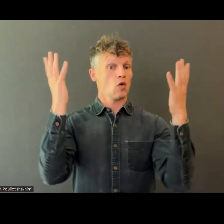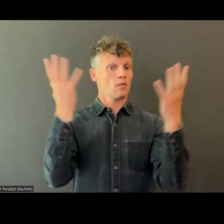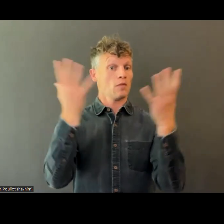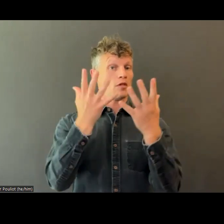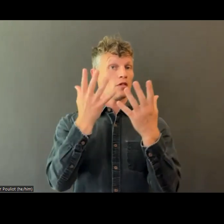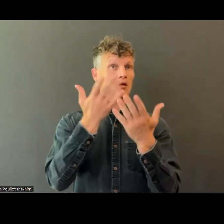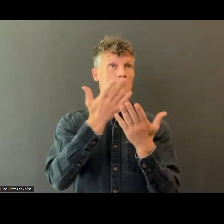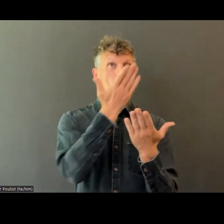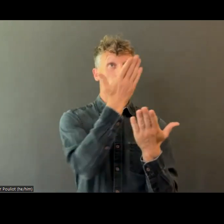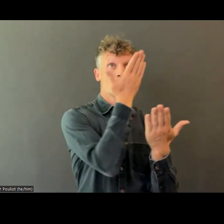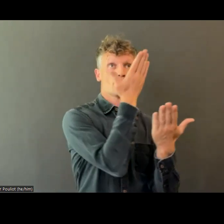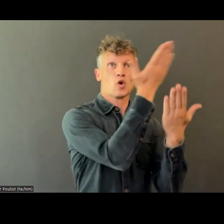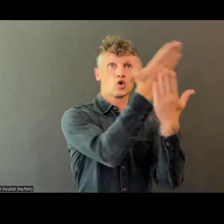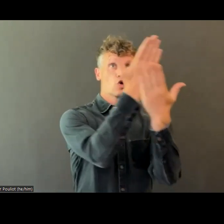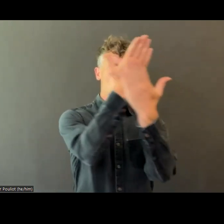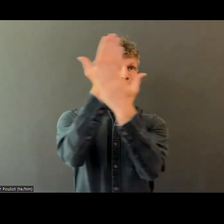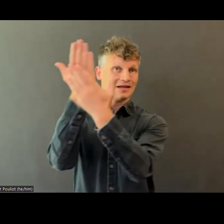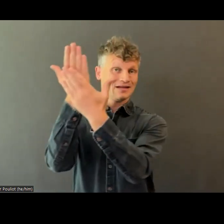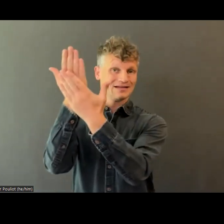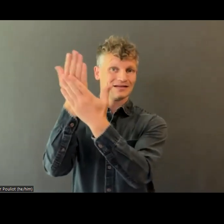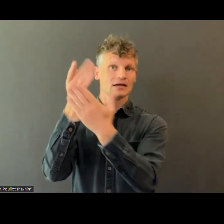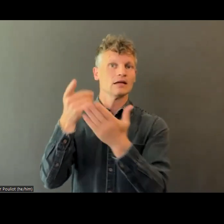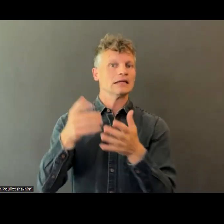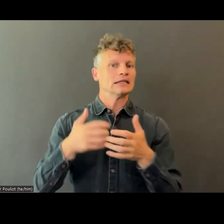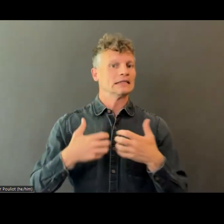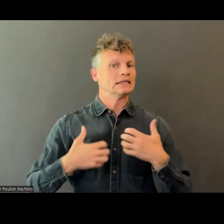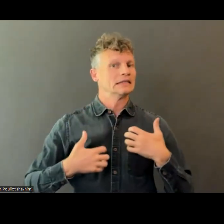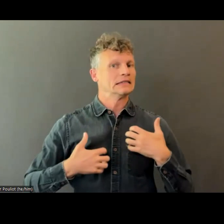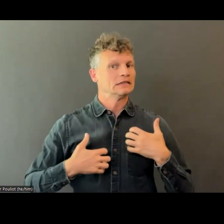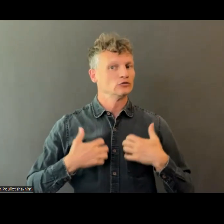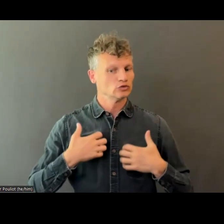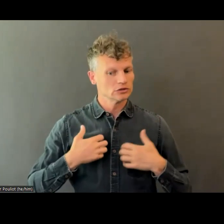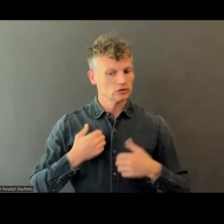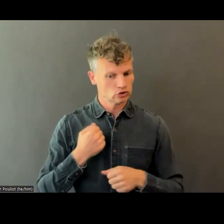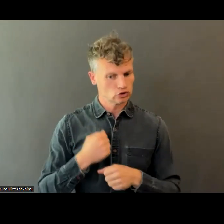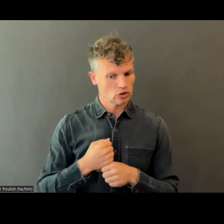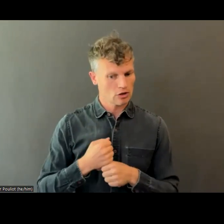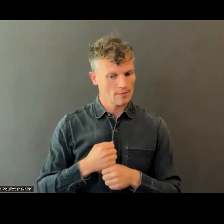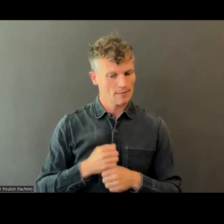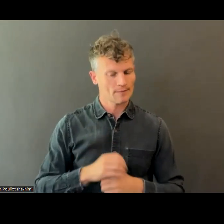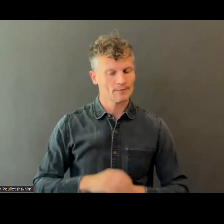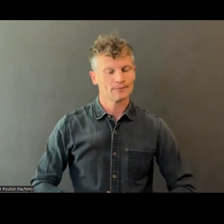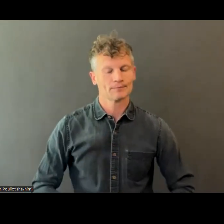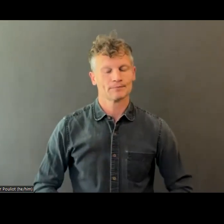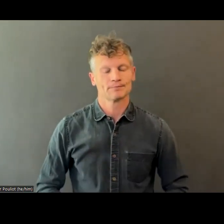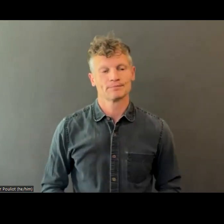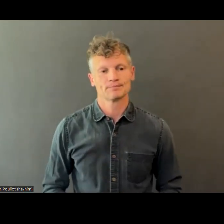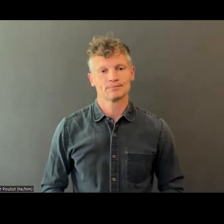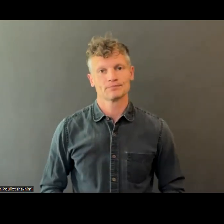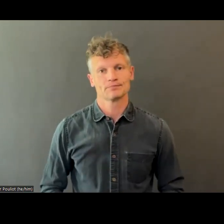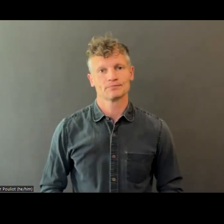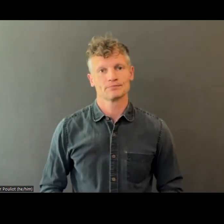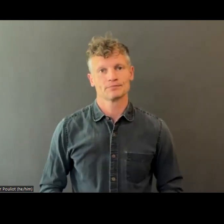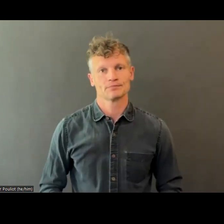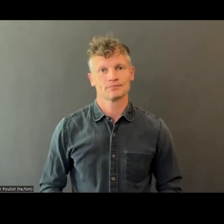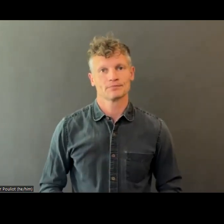us identify disabled-owned businesses. And of course, we tap into those